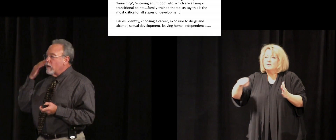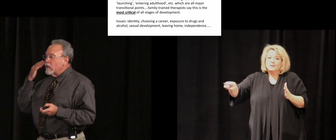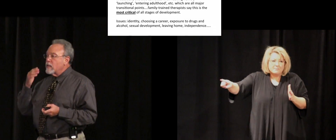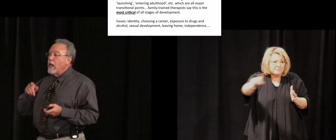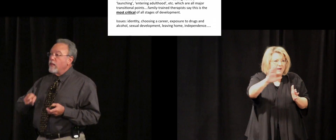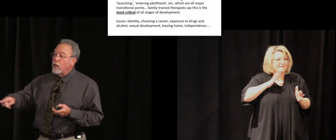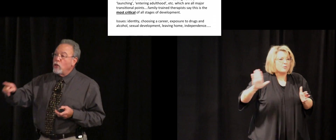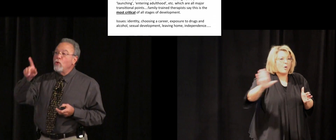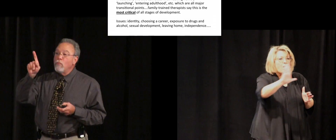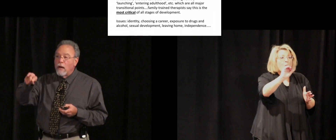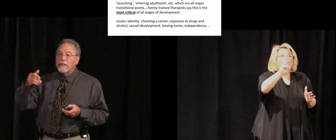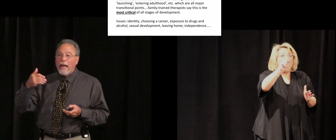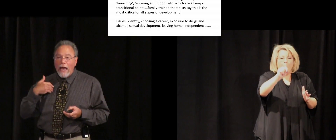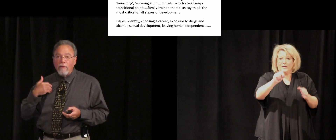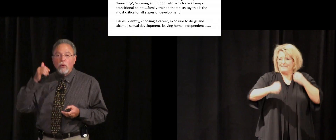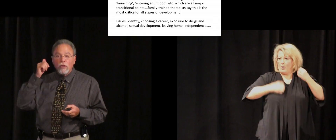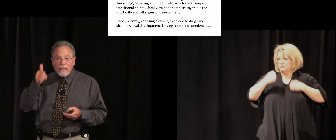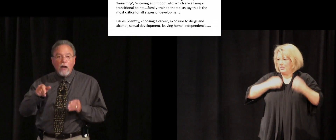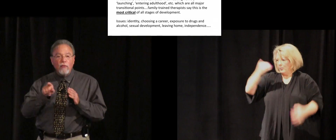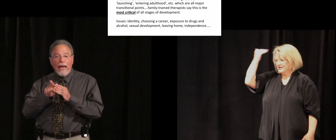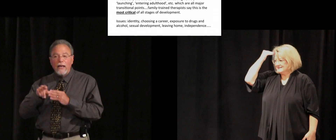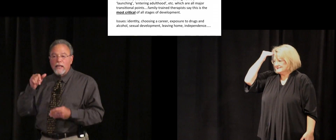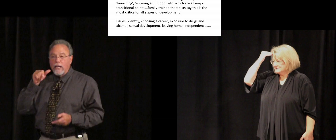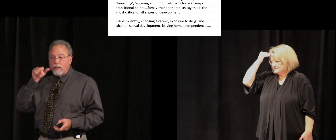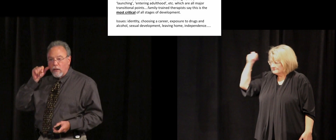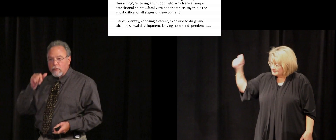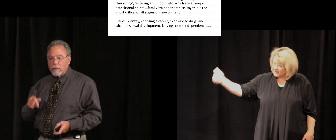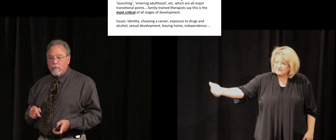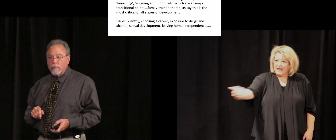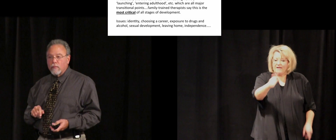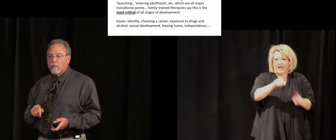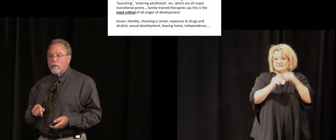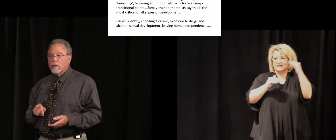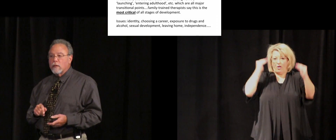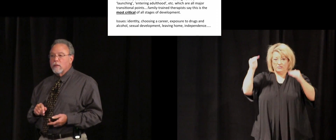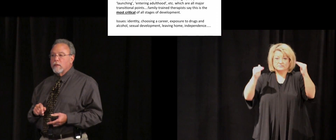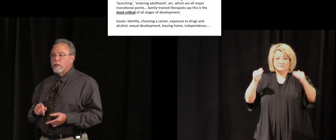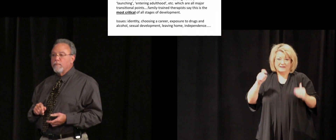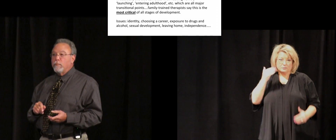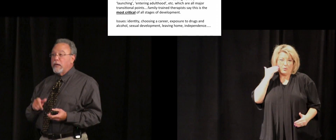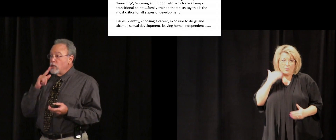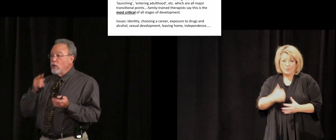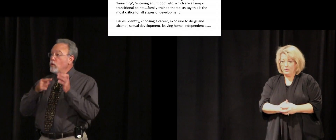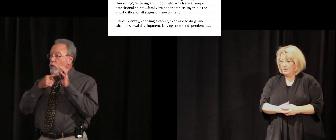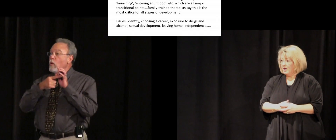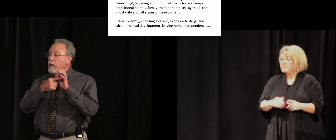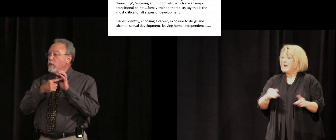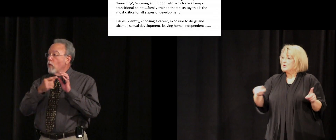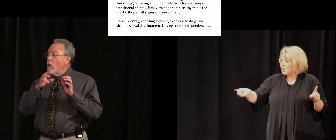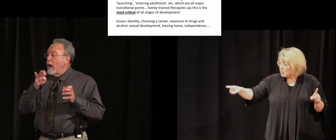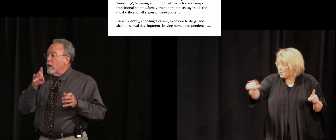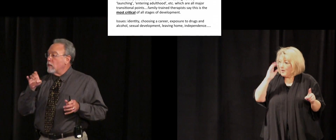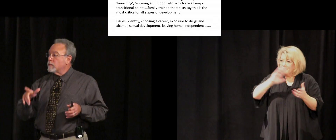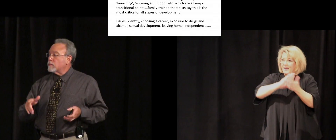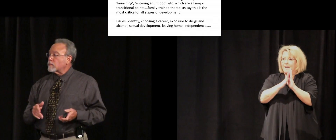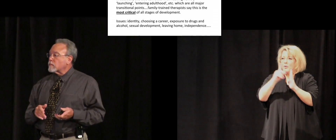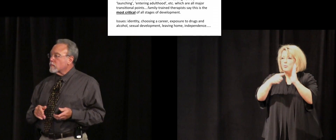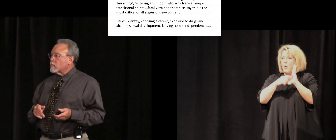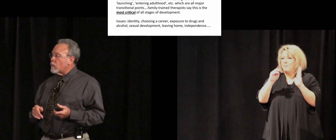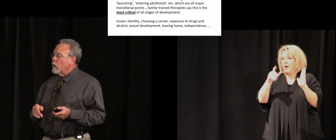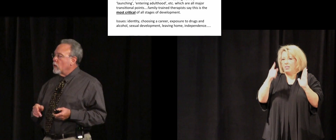Because I can? I've got that, that's true. There's that freedom revolution that's like, oh my God, mom's not waking me up, I can do